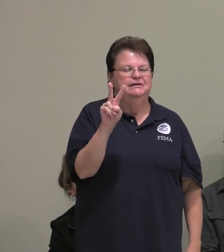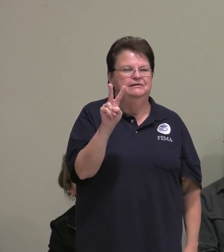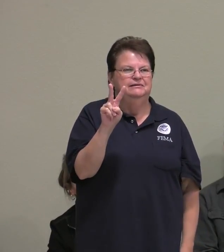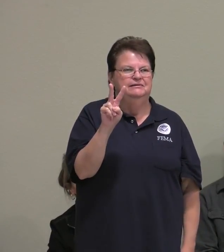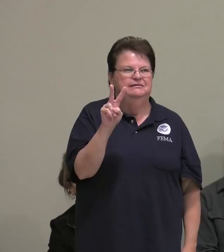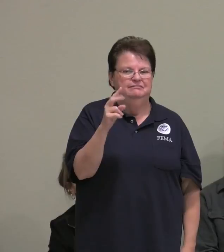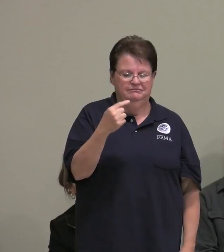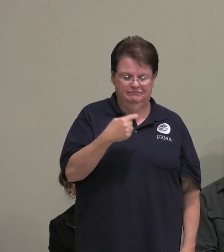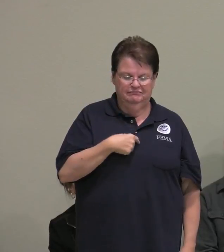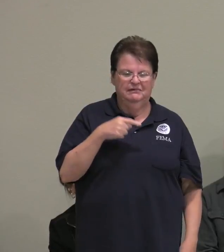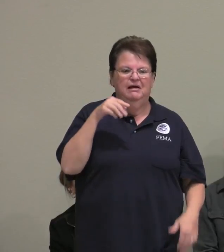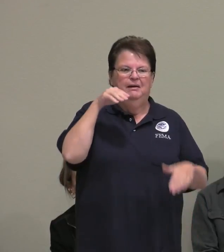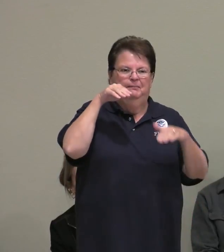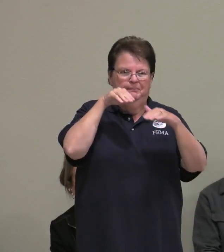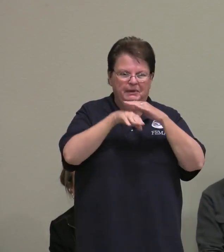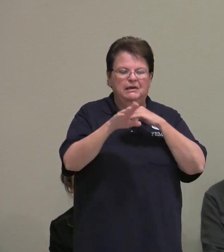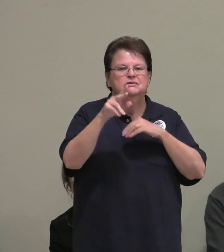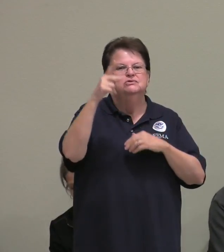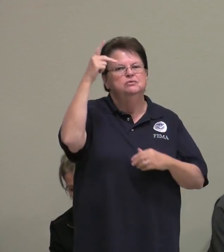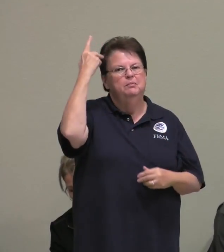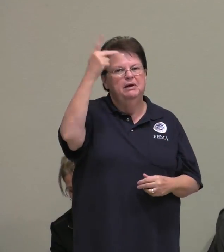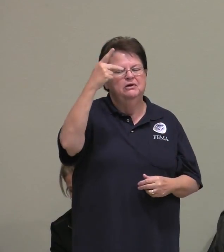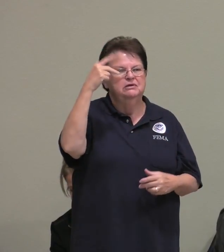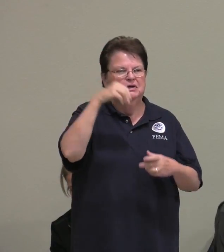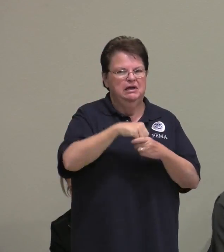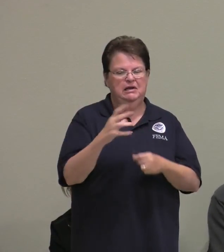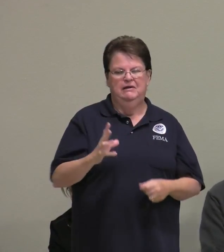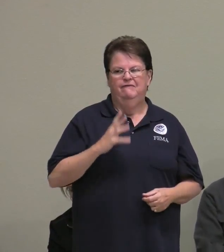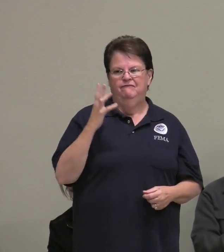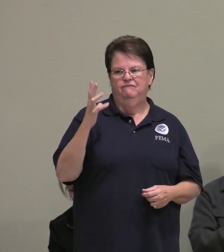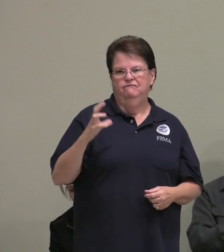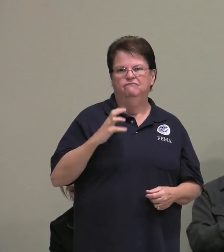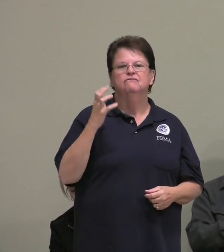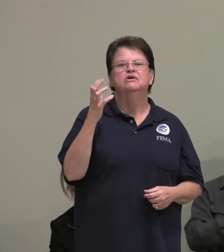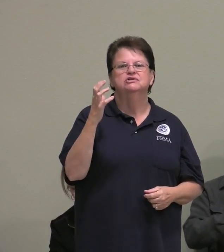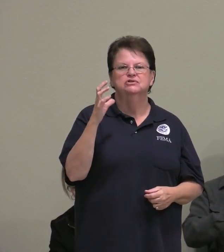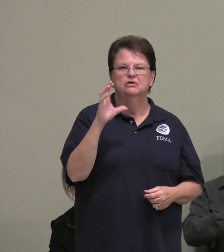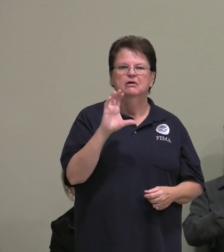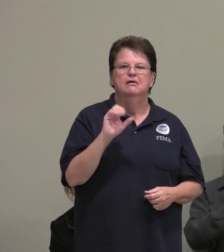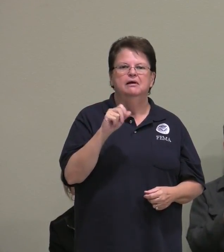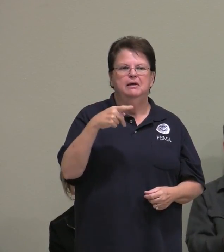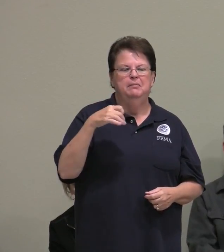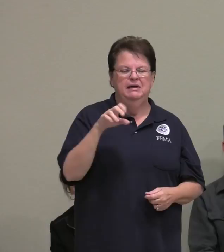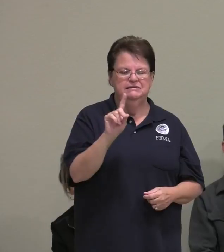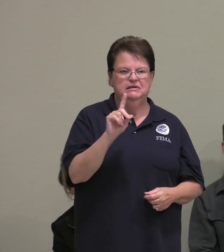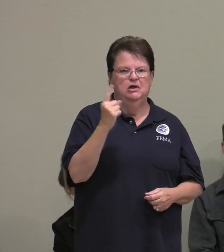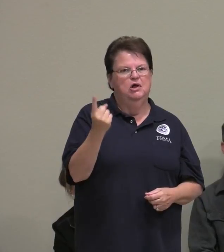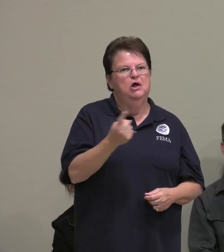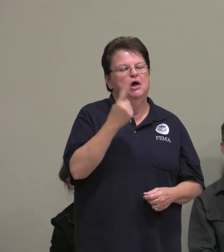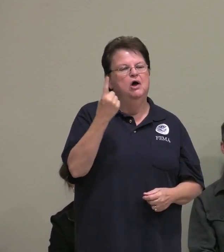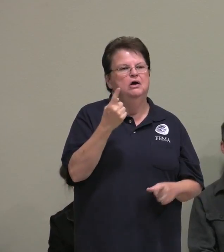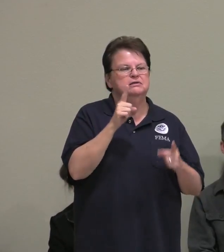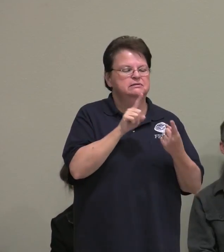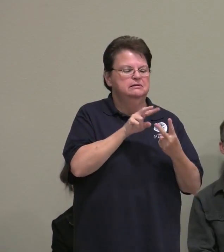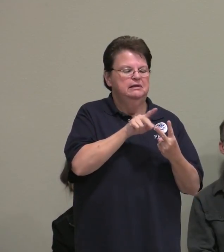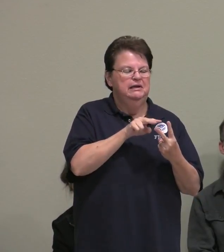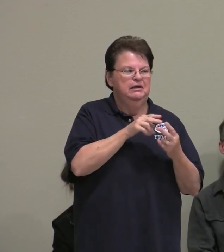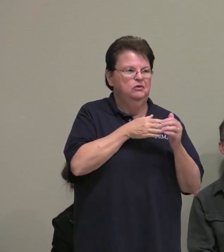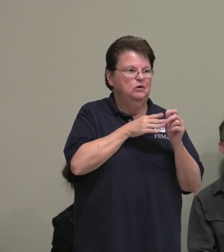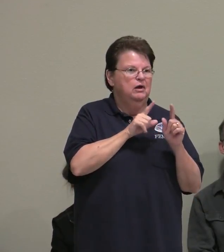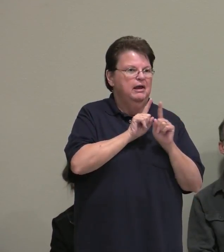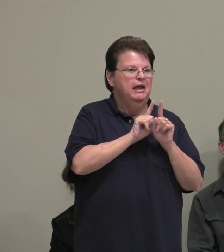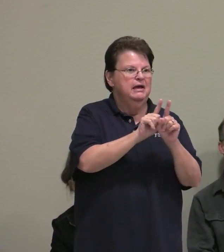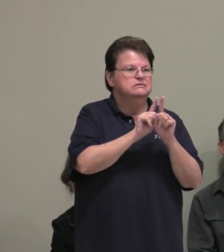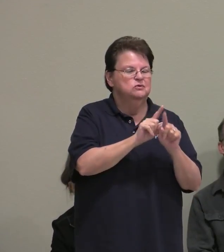I have been up to paradise in an official capacity, always with either escorting